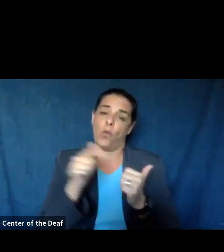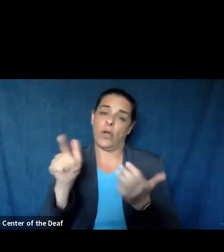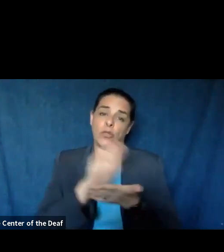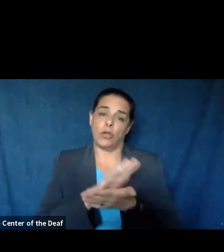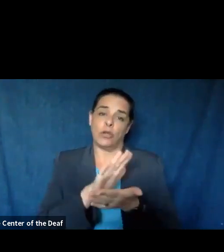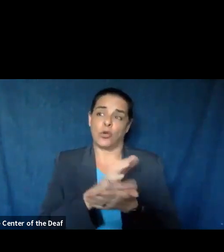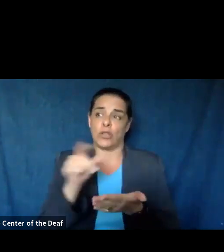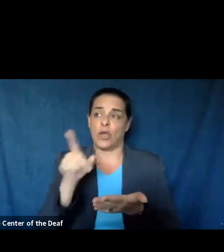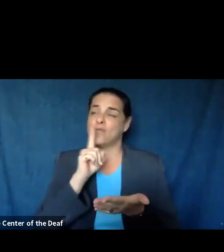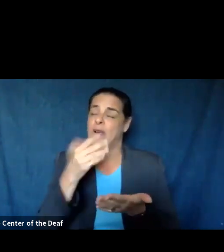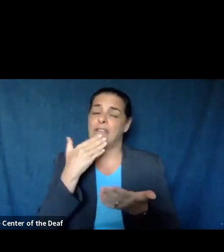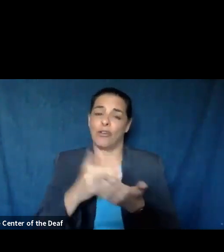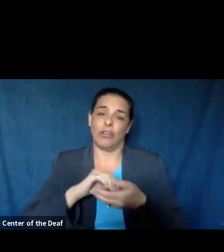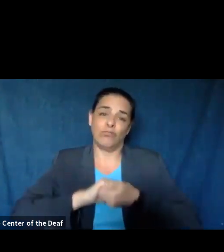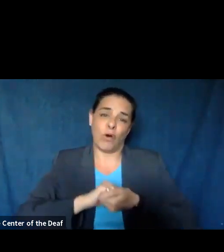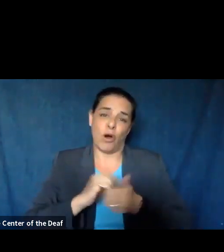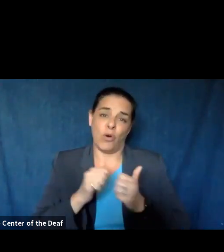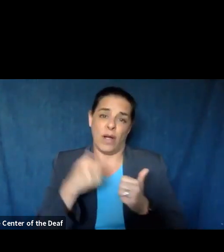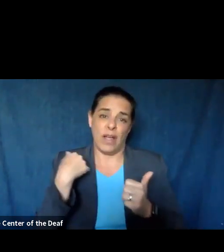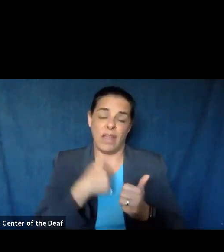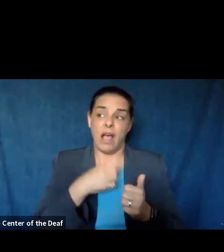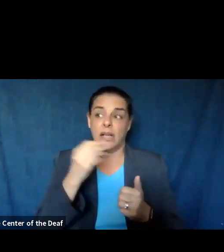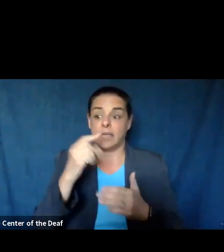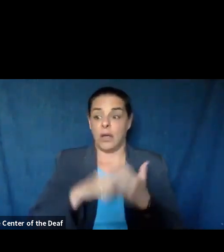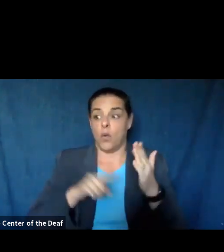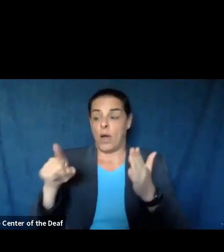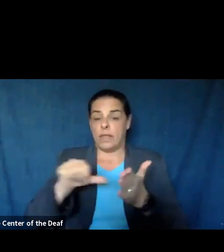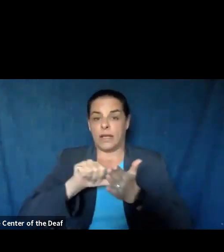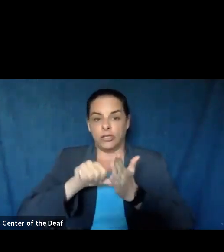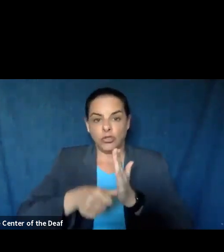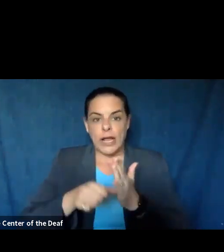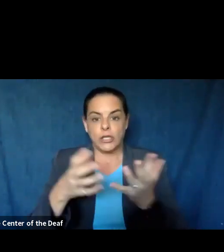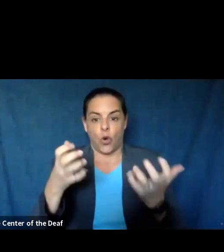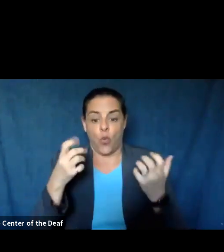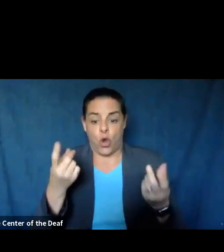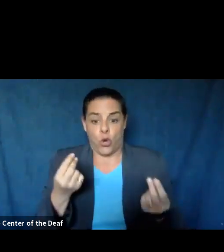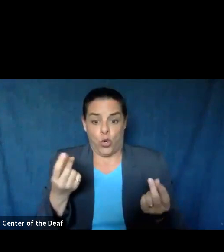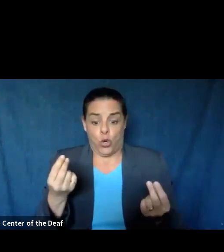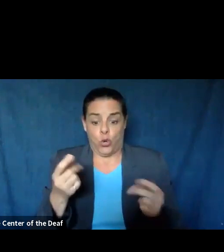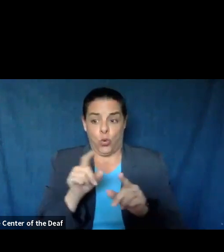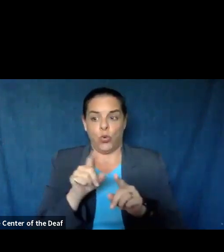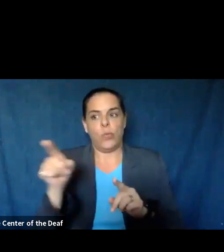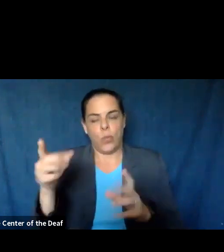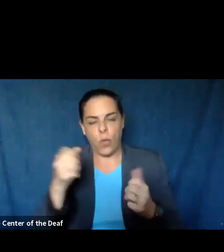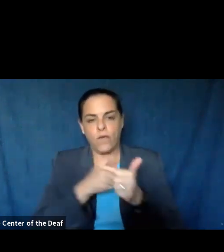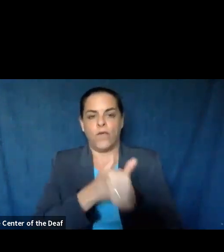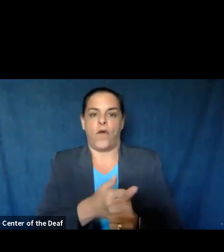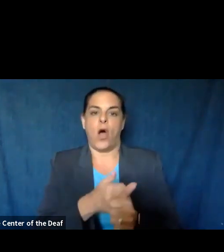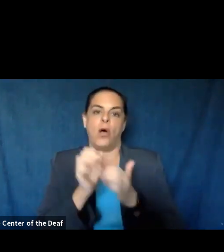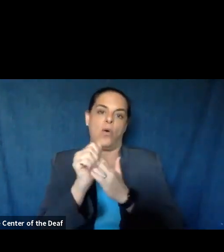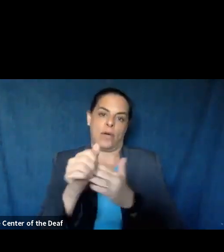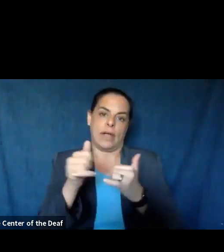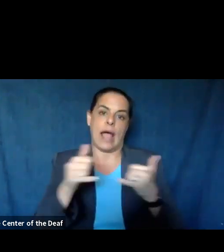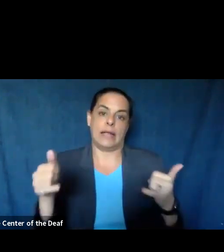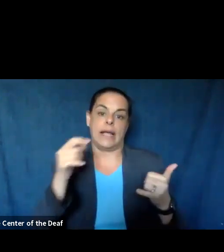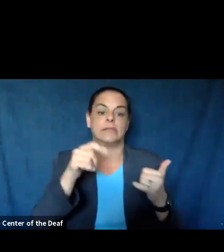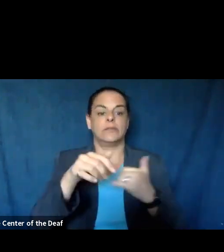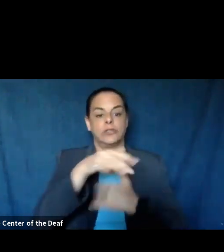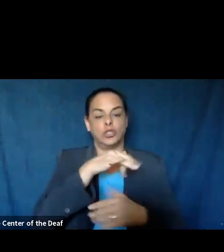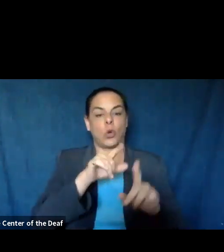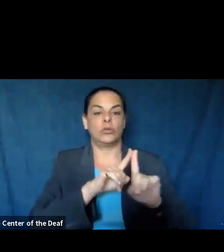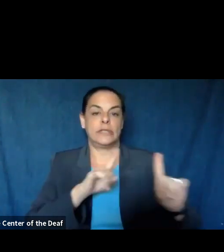everything we talk to them about, and what they're really stressing and wanting to do as well is, again, follow the guidelines to socially